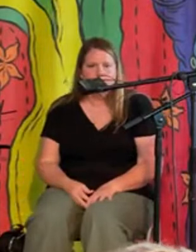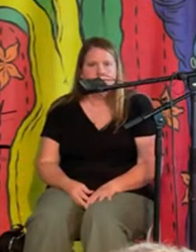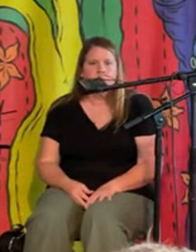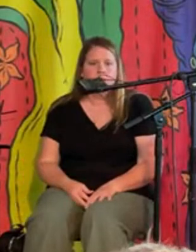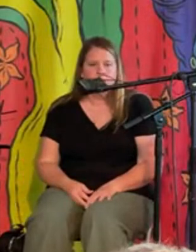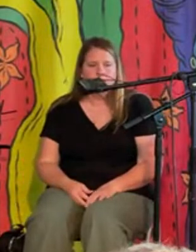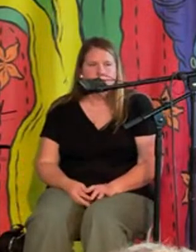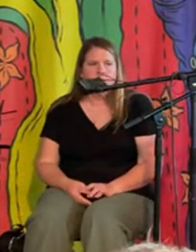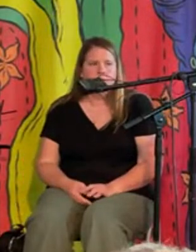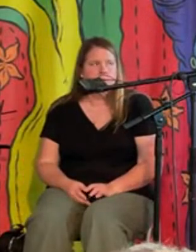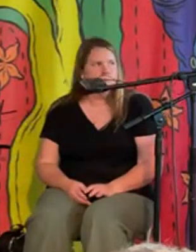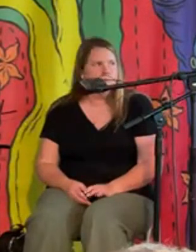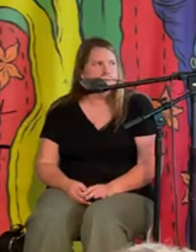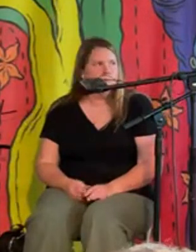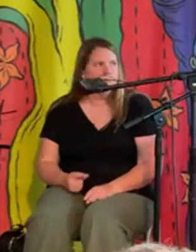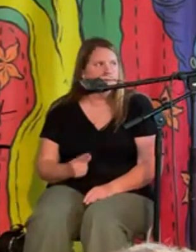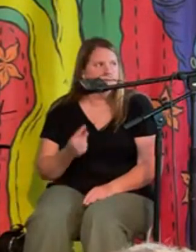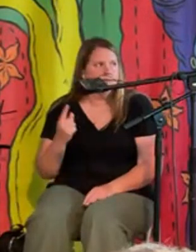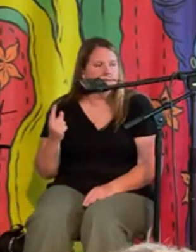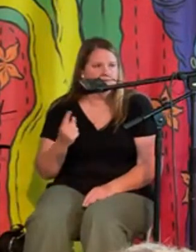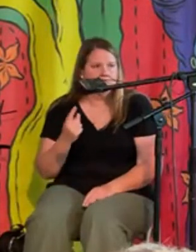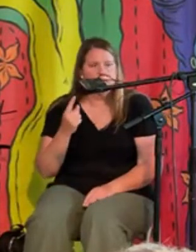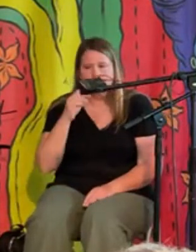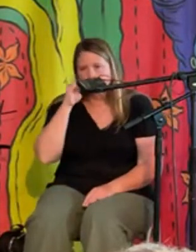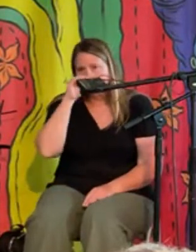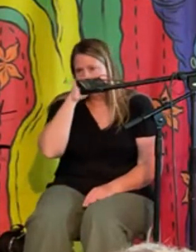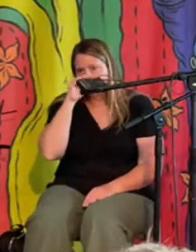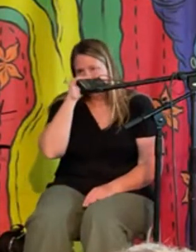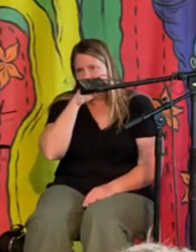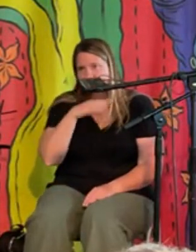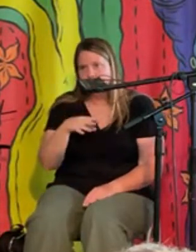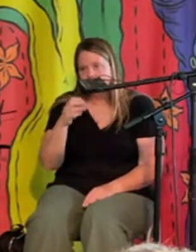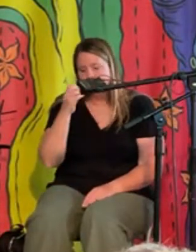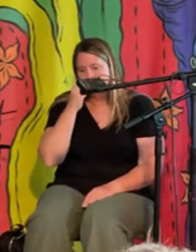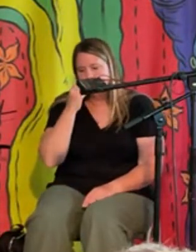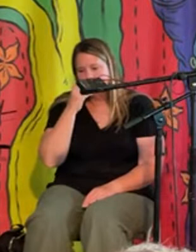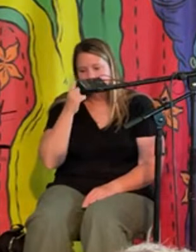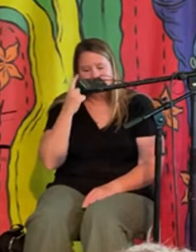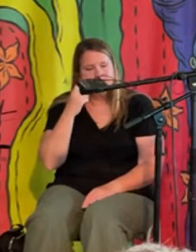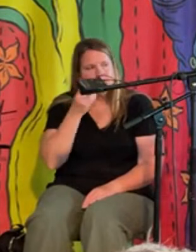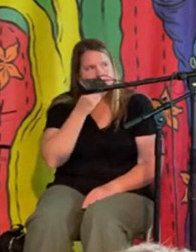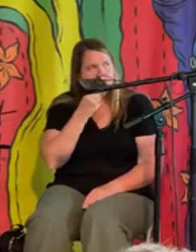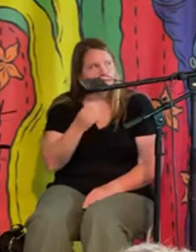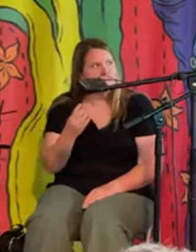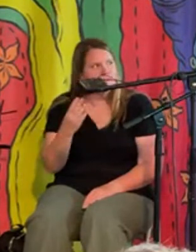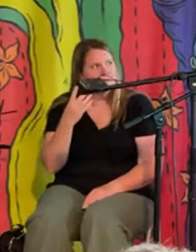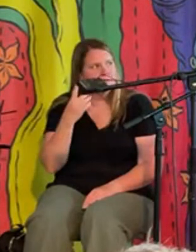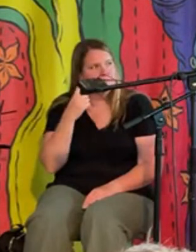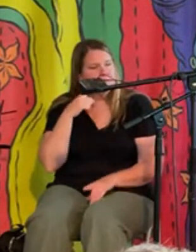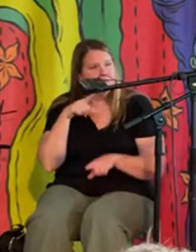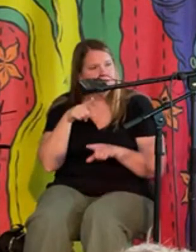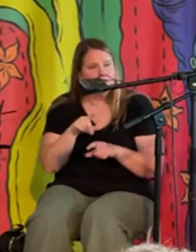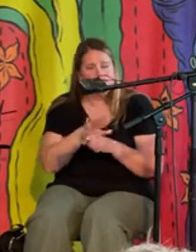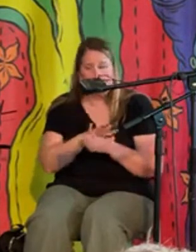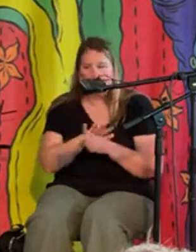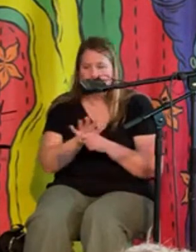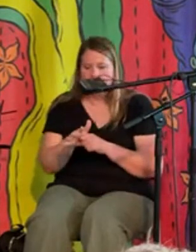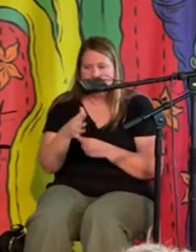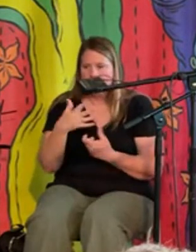I really eat other genres for breakfast. During the pandemic, for instance, I didn't want to read any